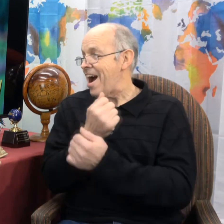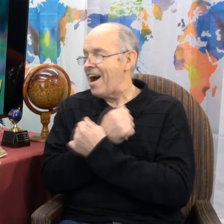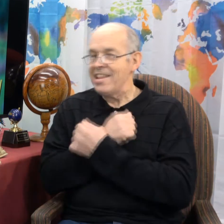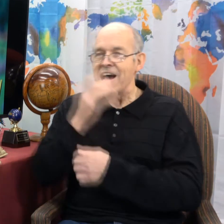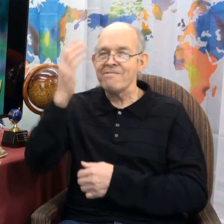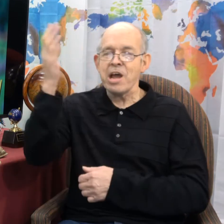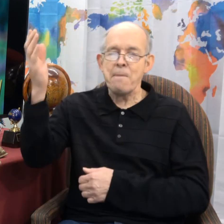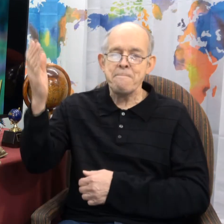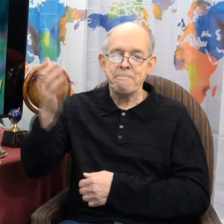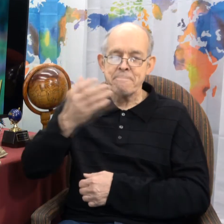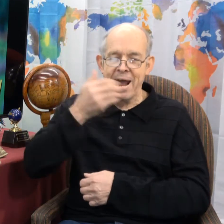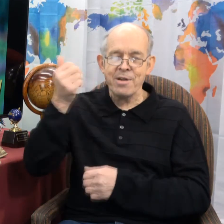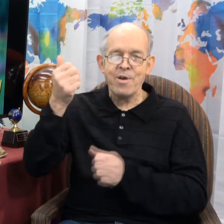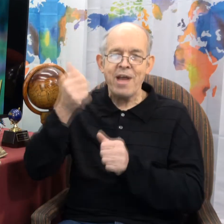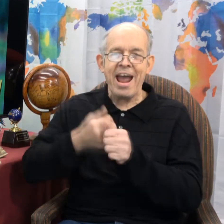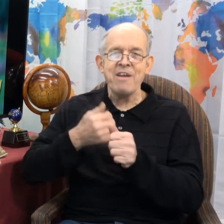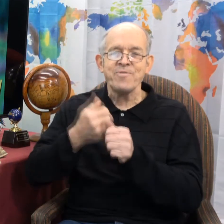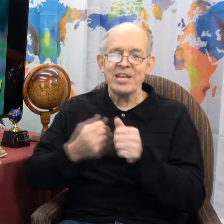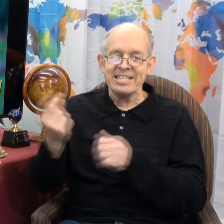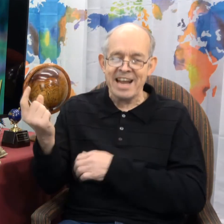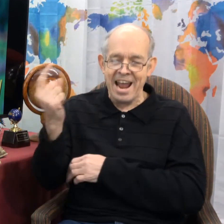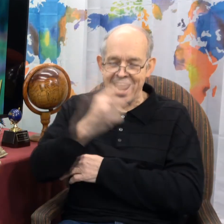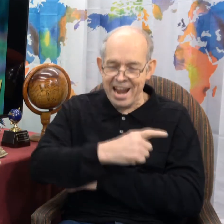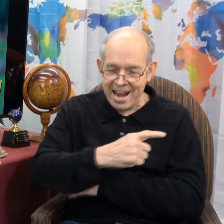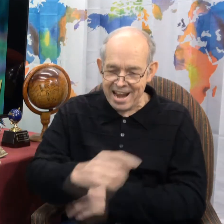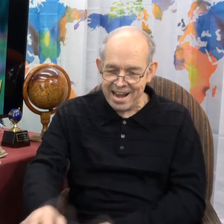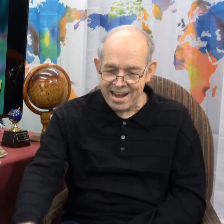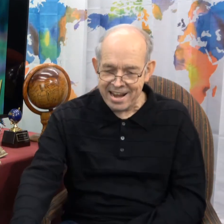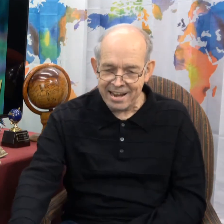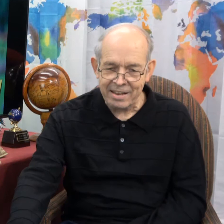I love him better every day.